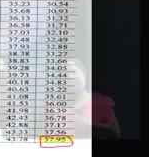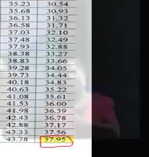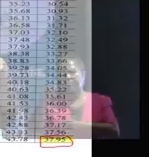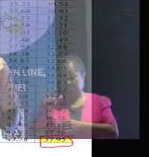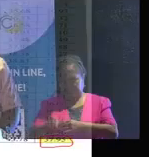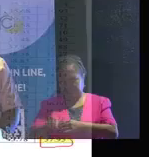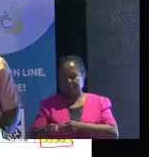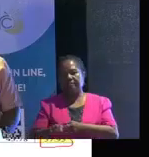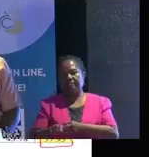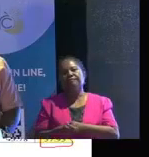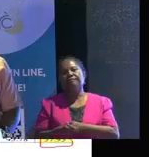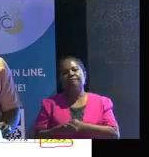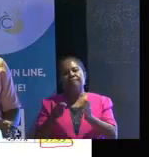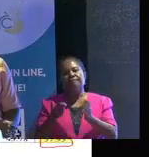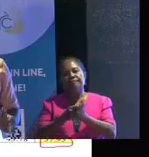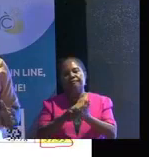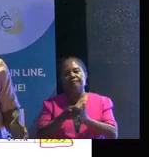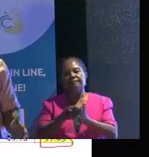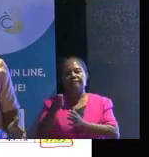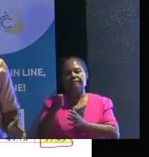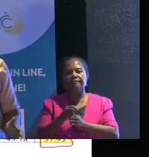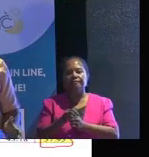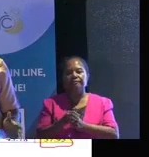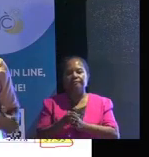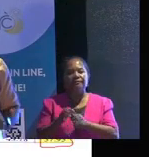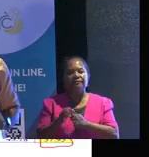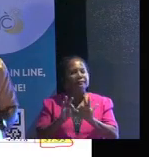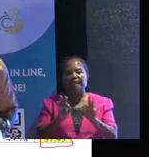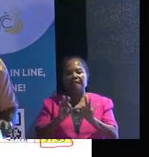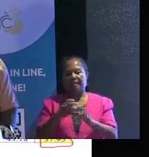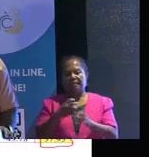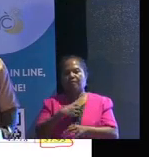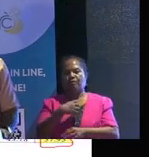tax. As the tax office says, nothing more,